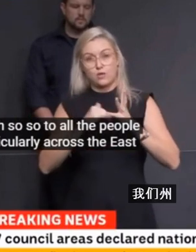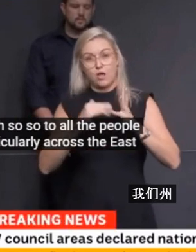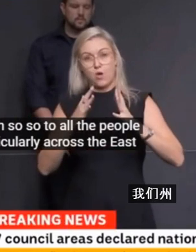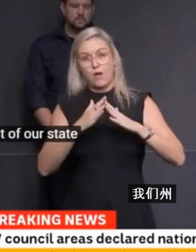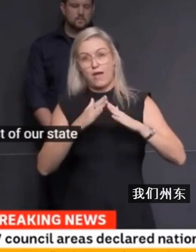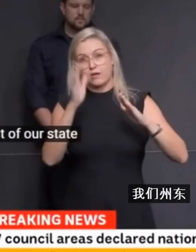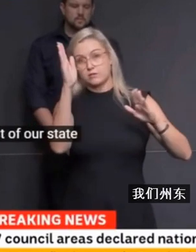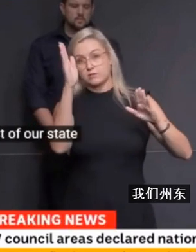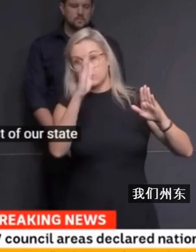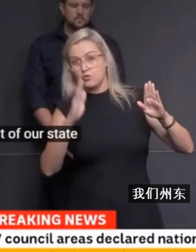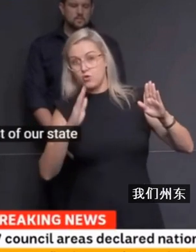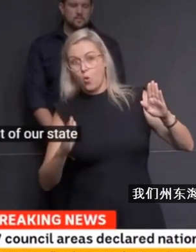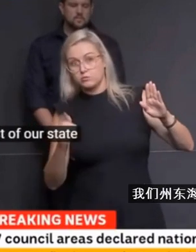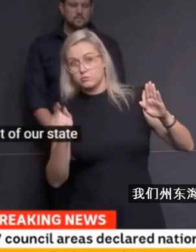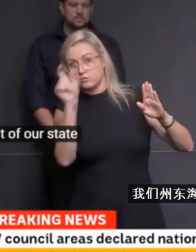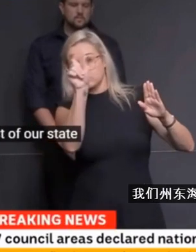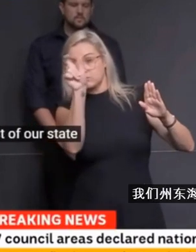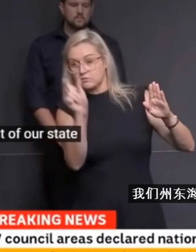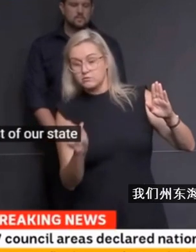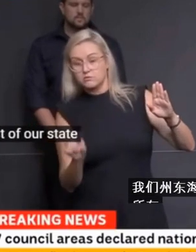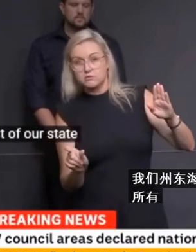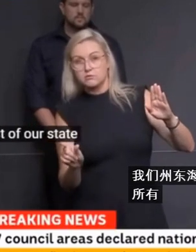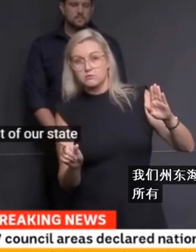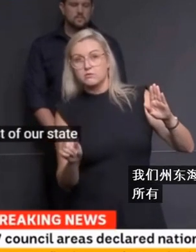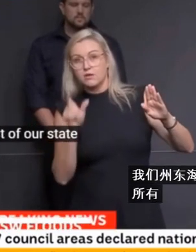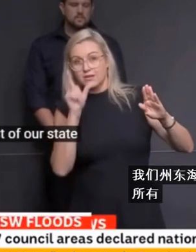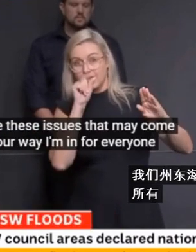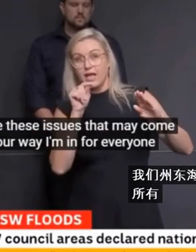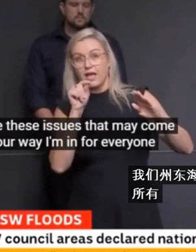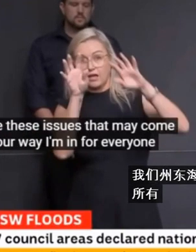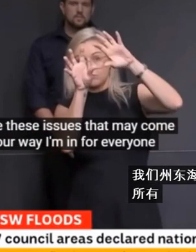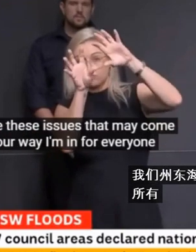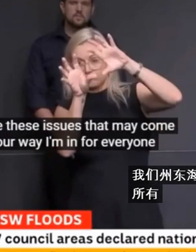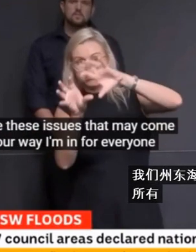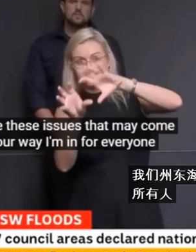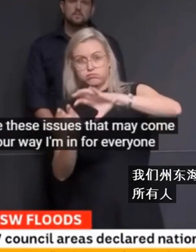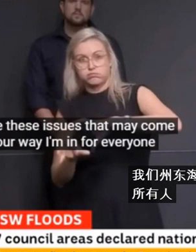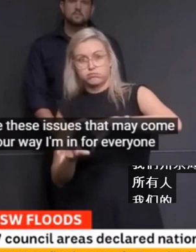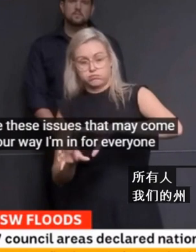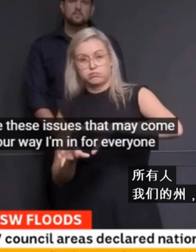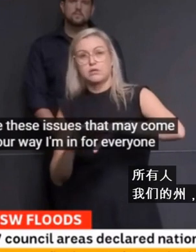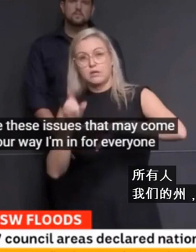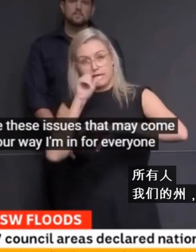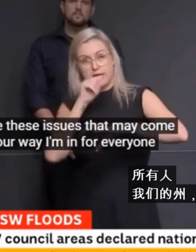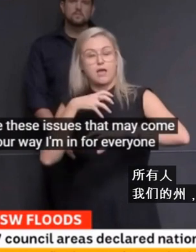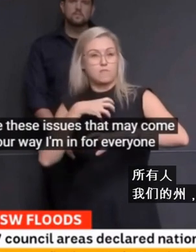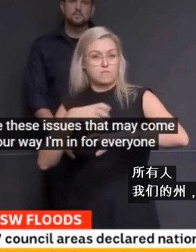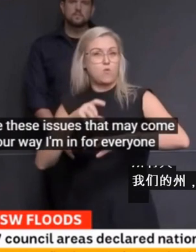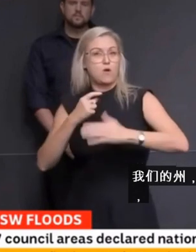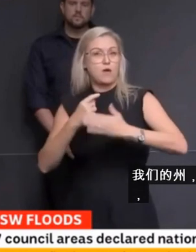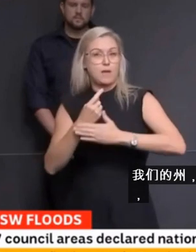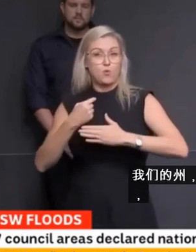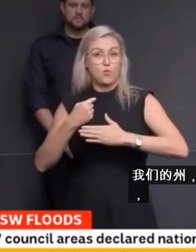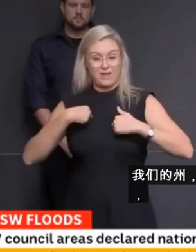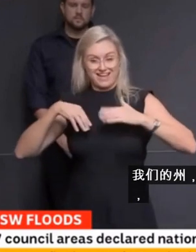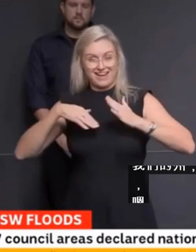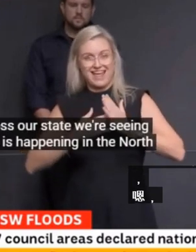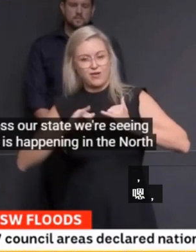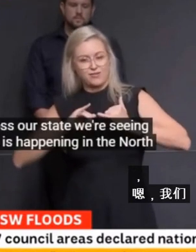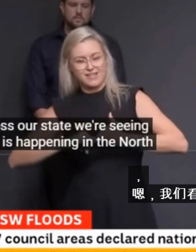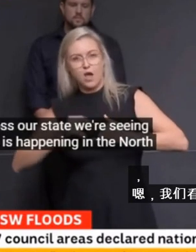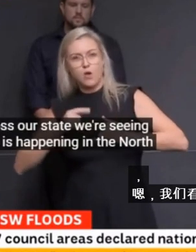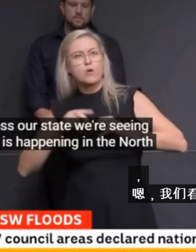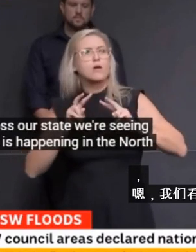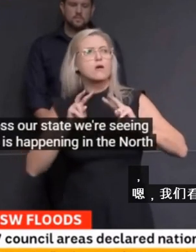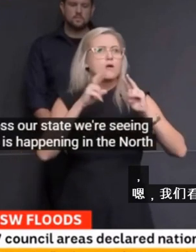state, these issues may come your way, and for everyone across our state, we're seeing what is happening in the north.